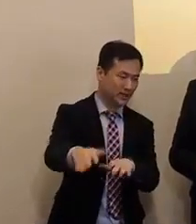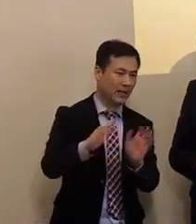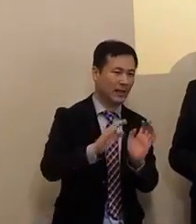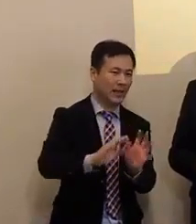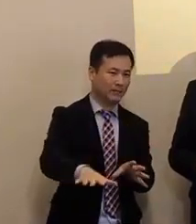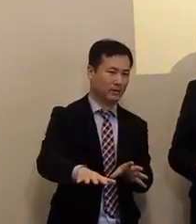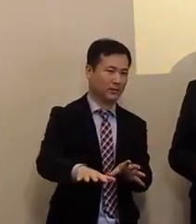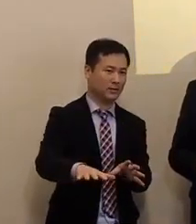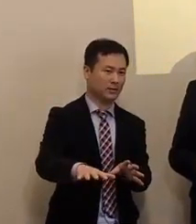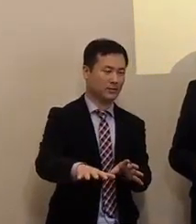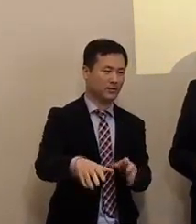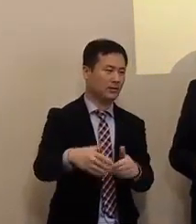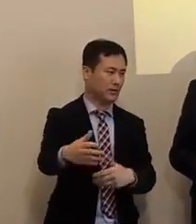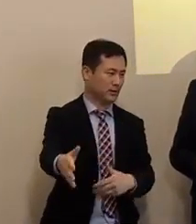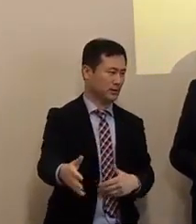they left from us.